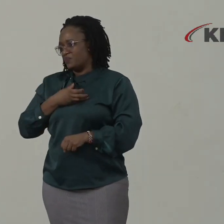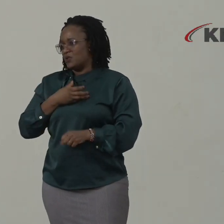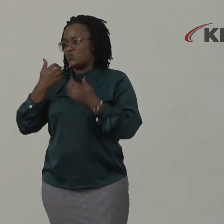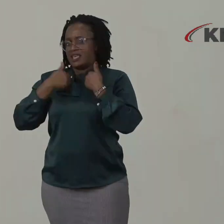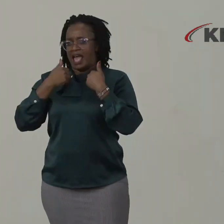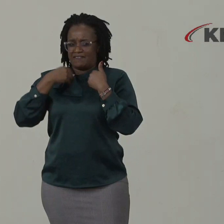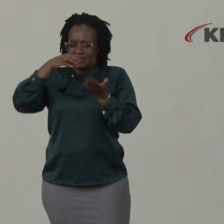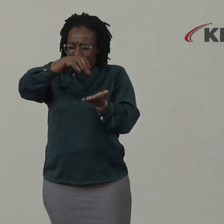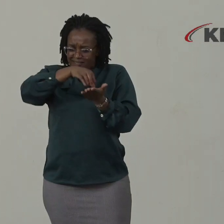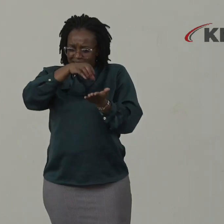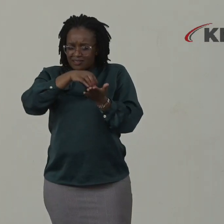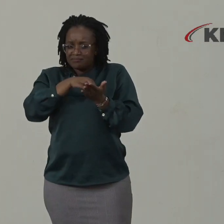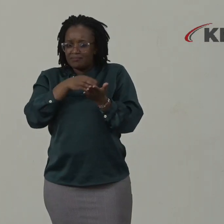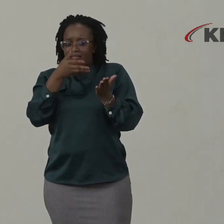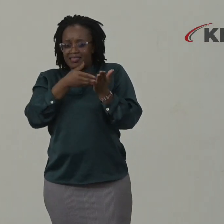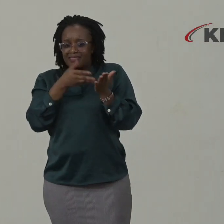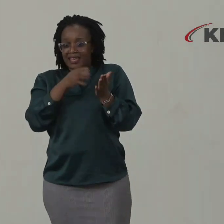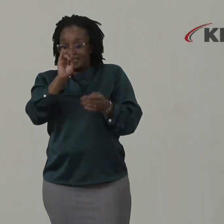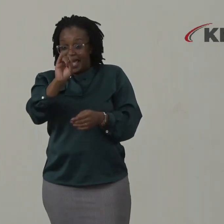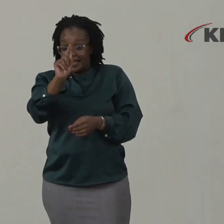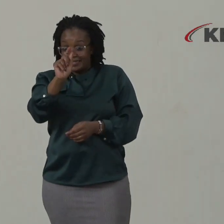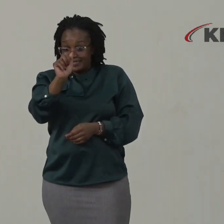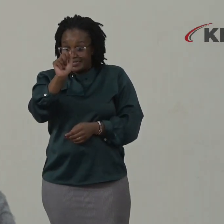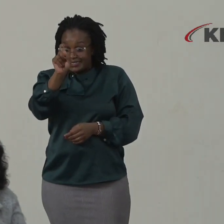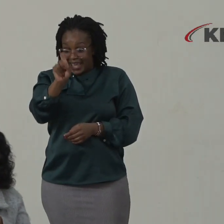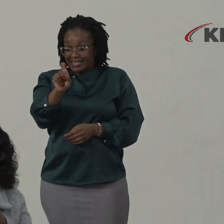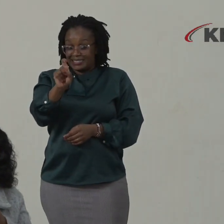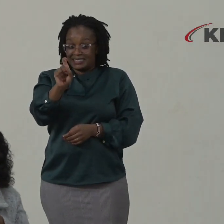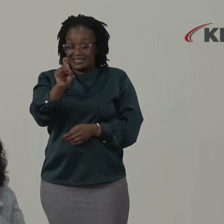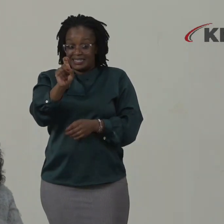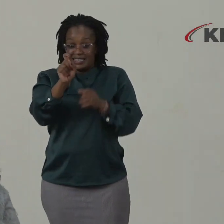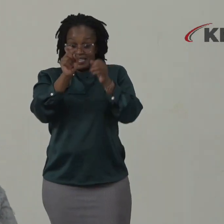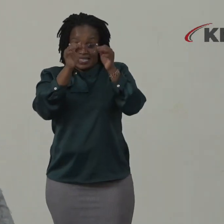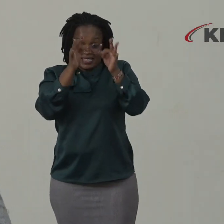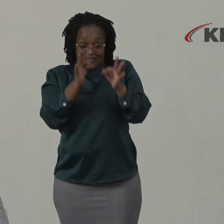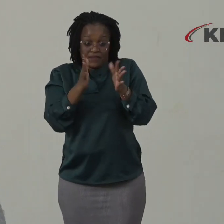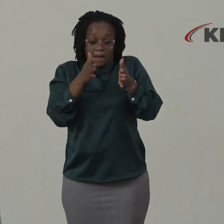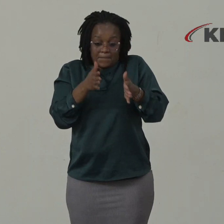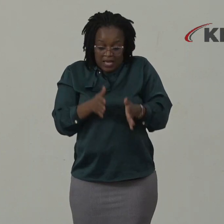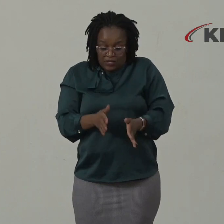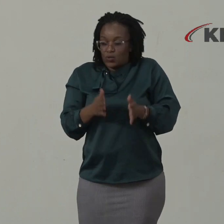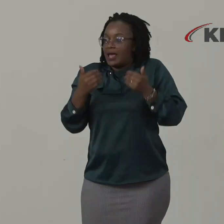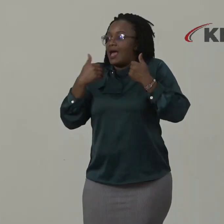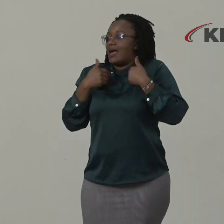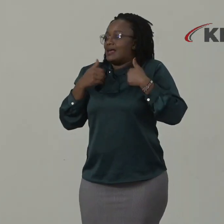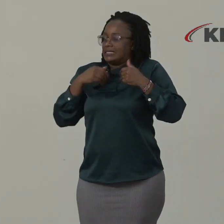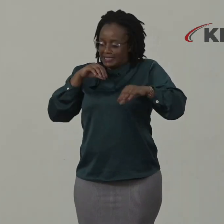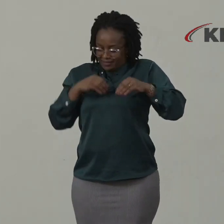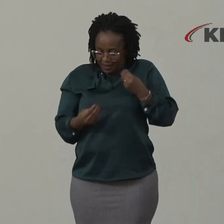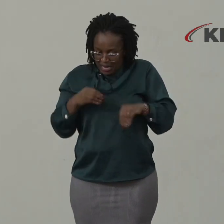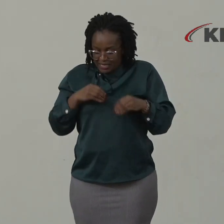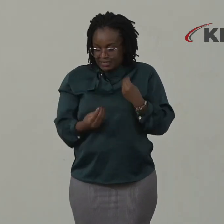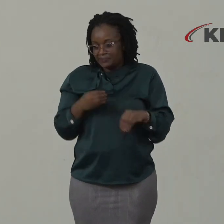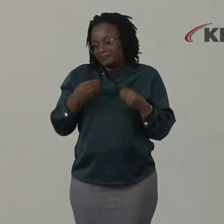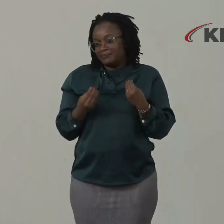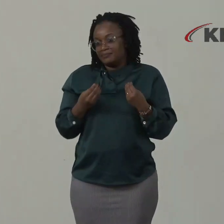status in iTax. If somebody is a person living with disability,